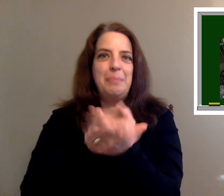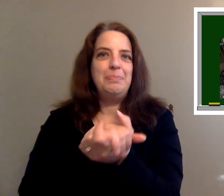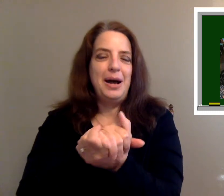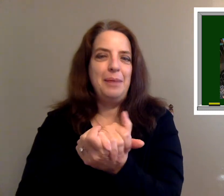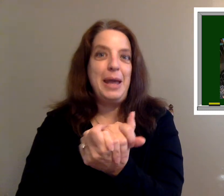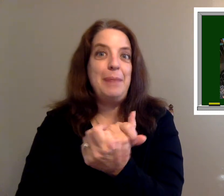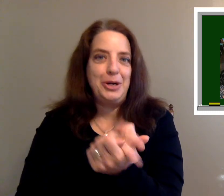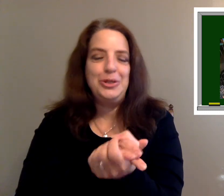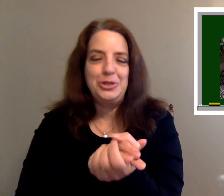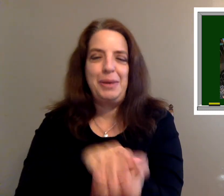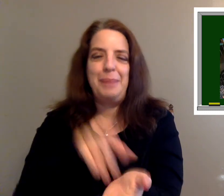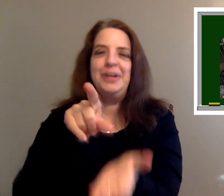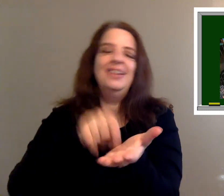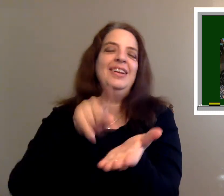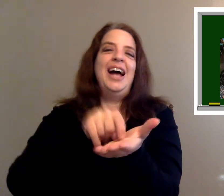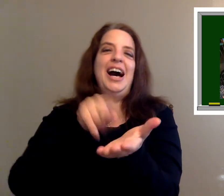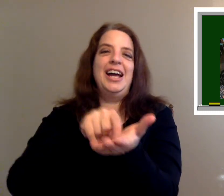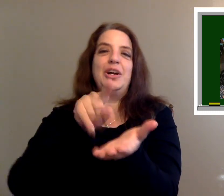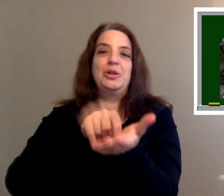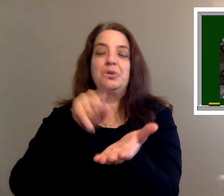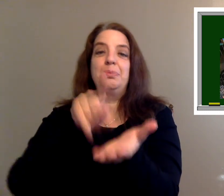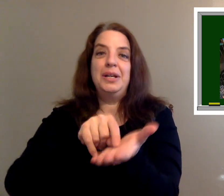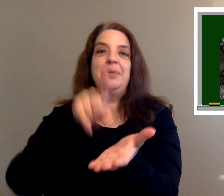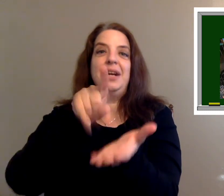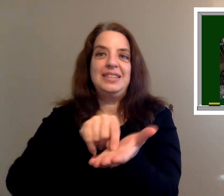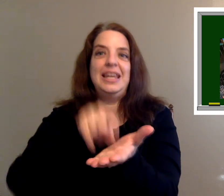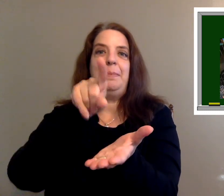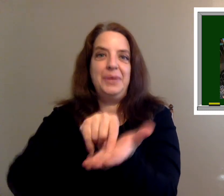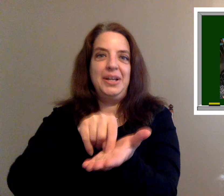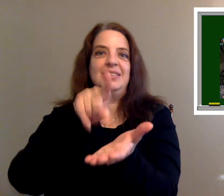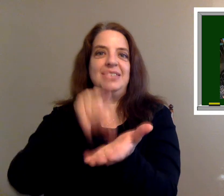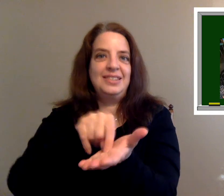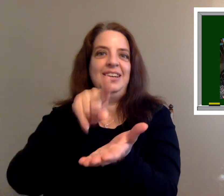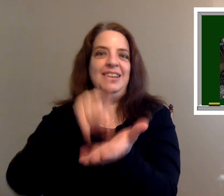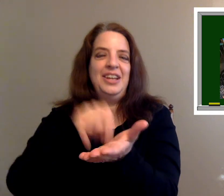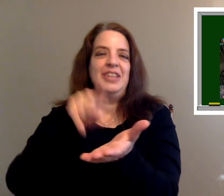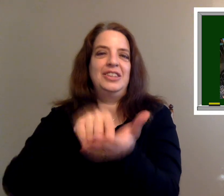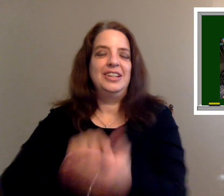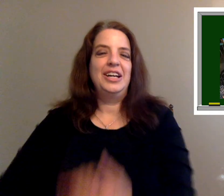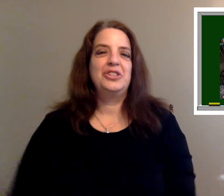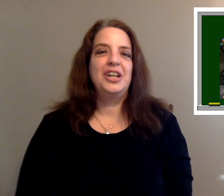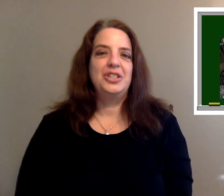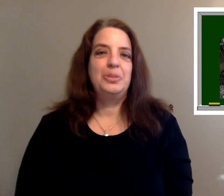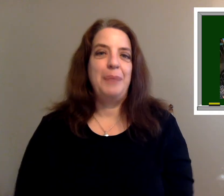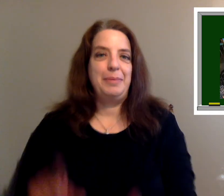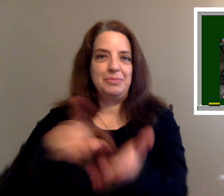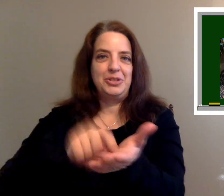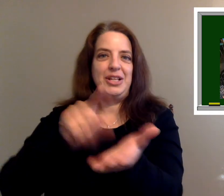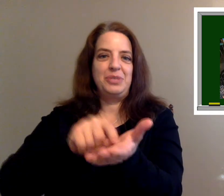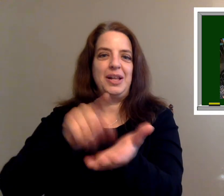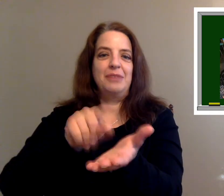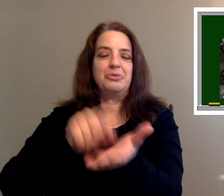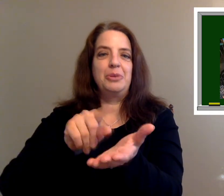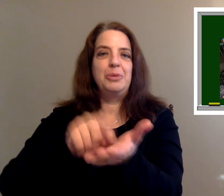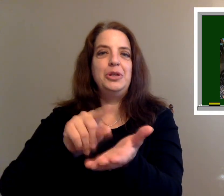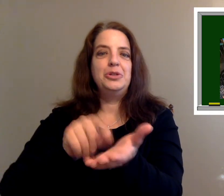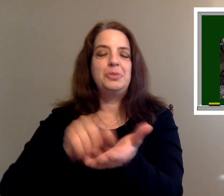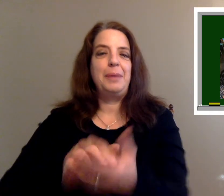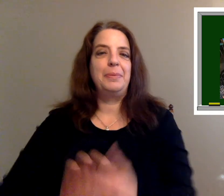a paper newspaper. It goes through a printing press and it prints the letters onto the paper. So that's where that comes from, newspaper.